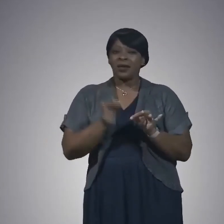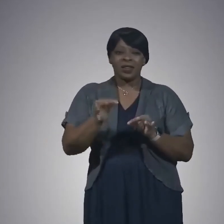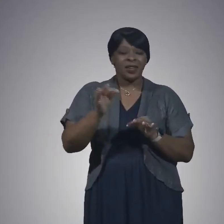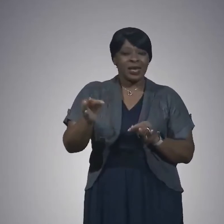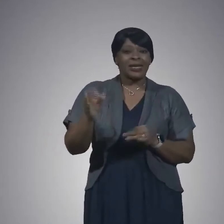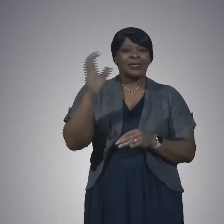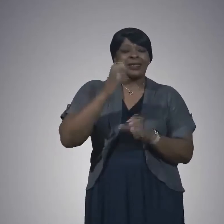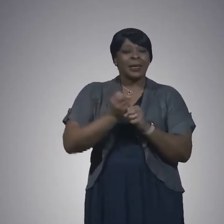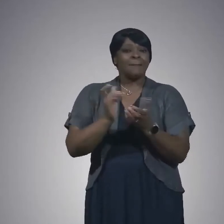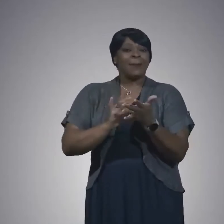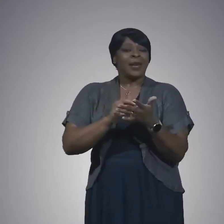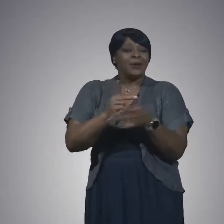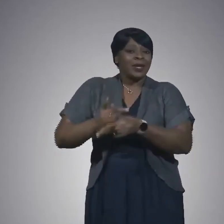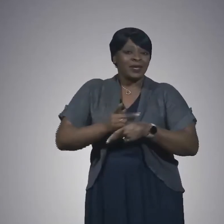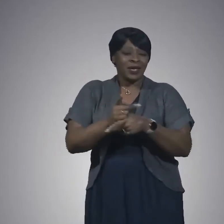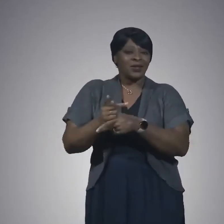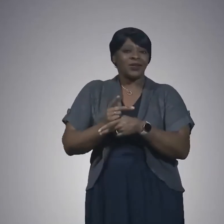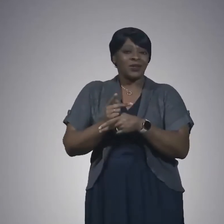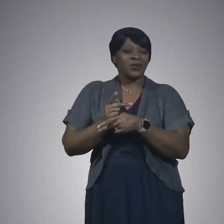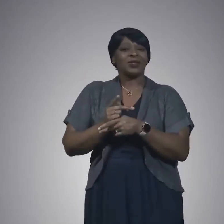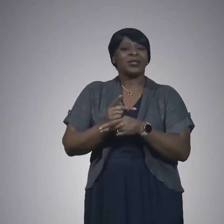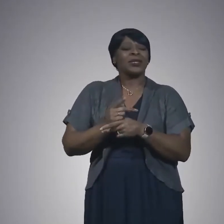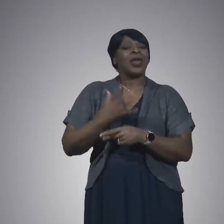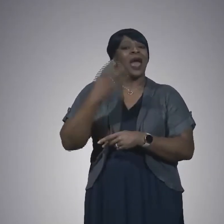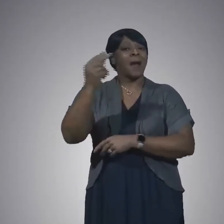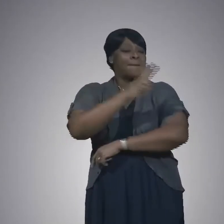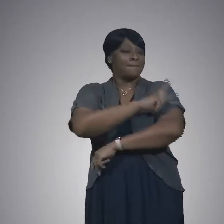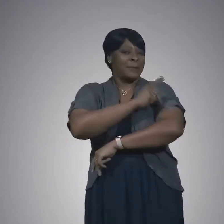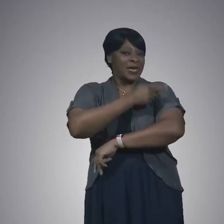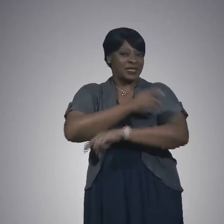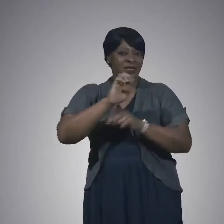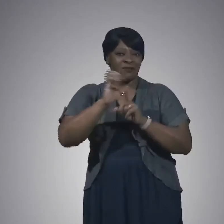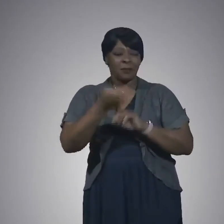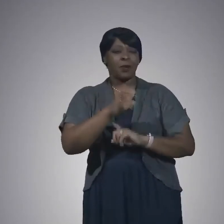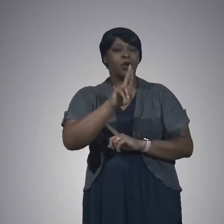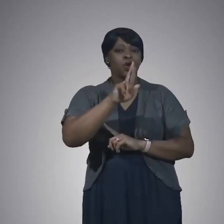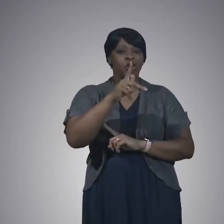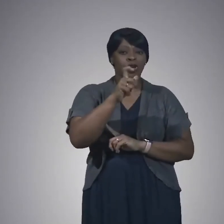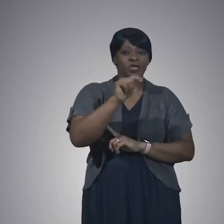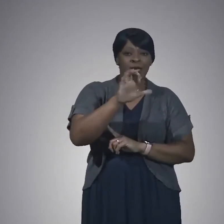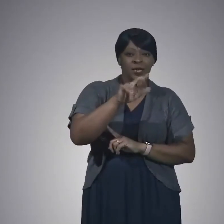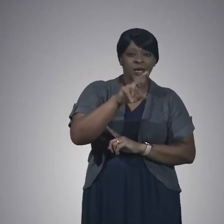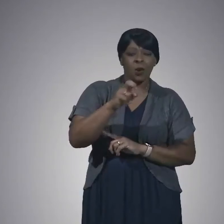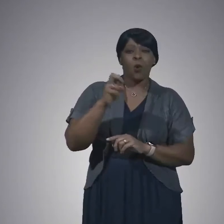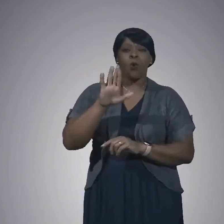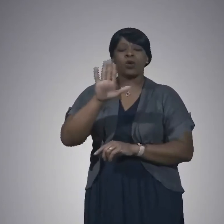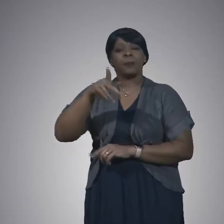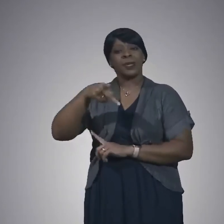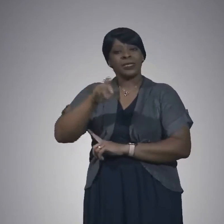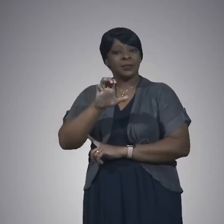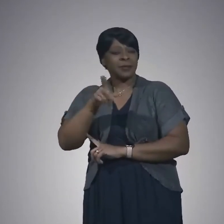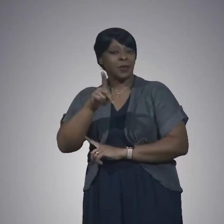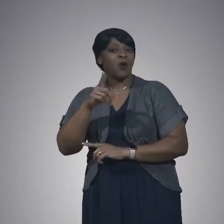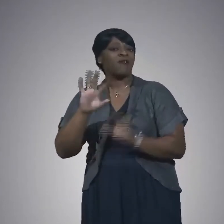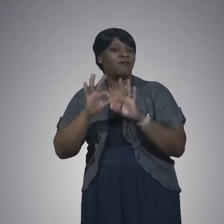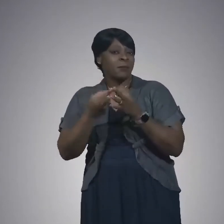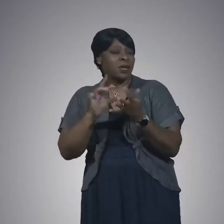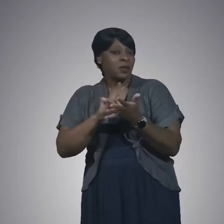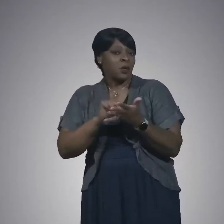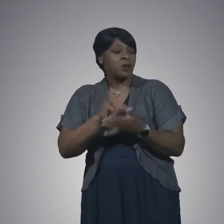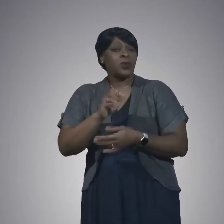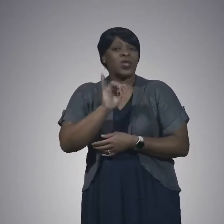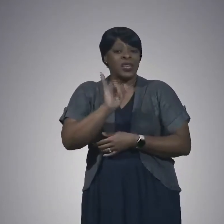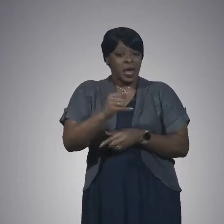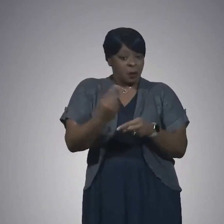seeking medical care in an outpatient setting, either an urgent care clinic or at their primary care provider, so that